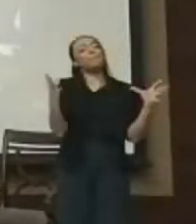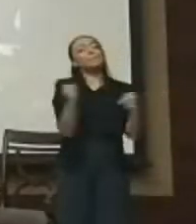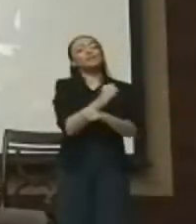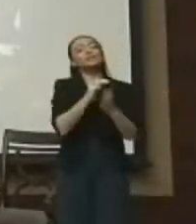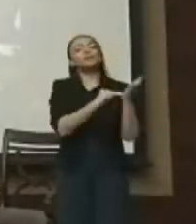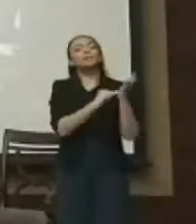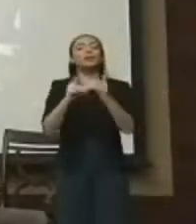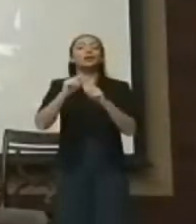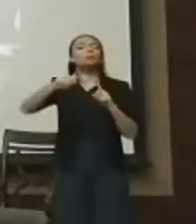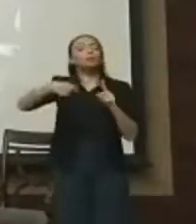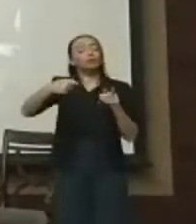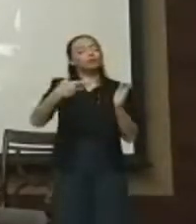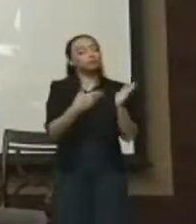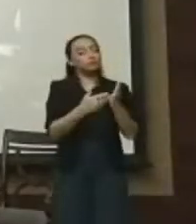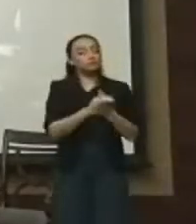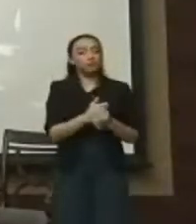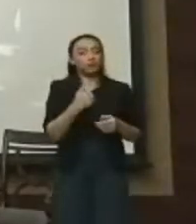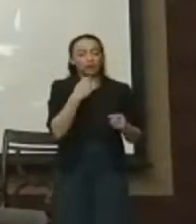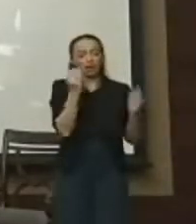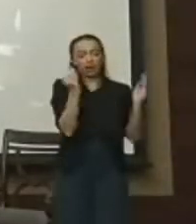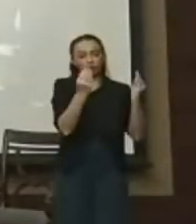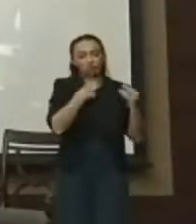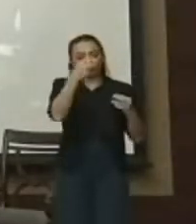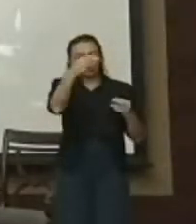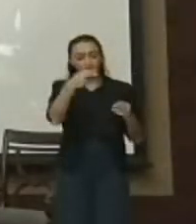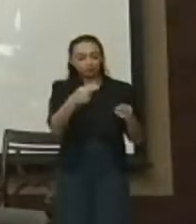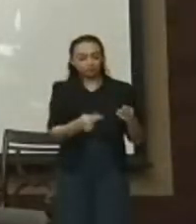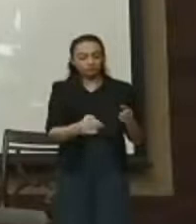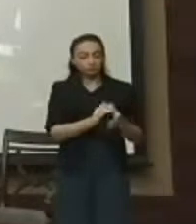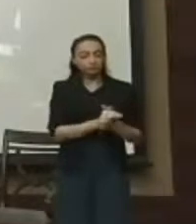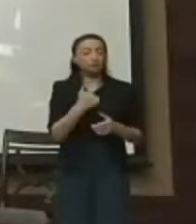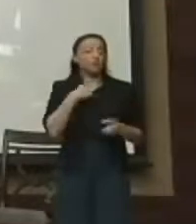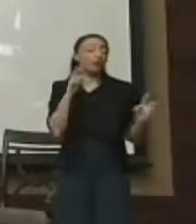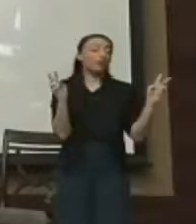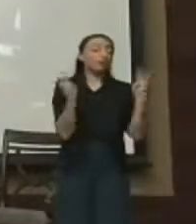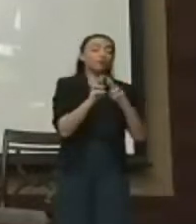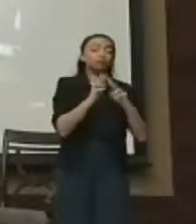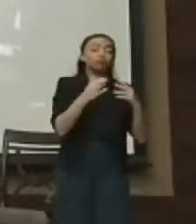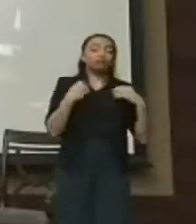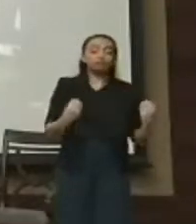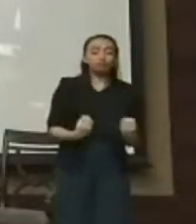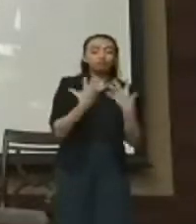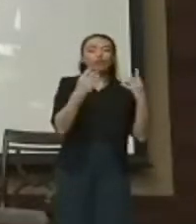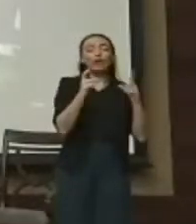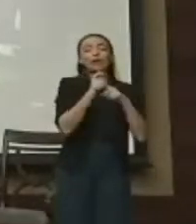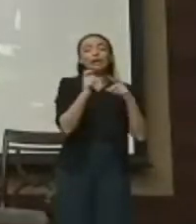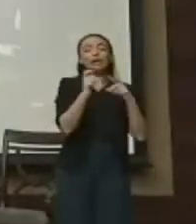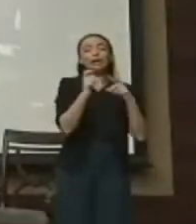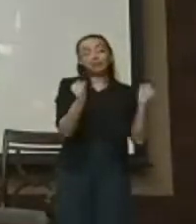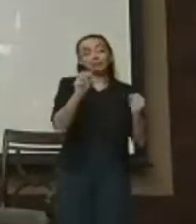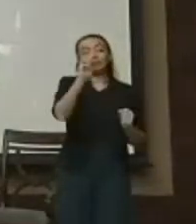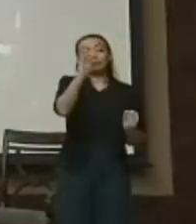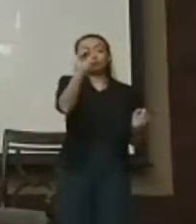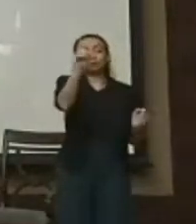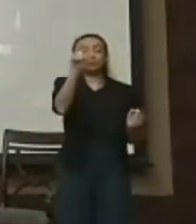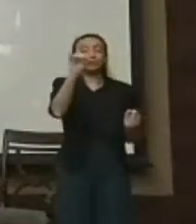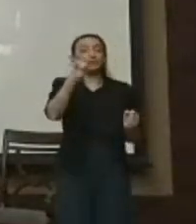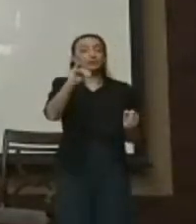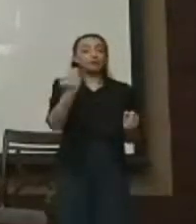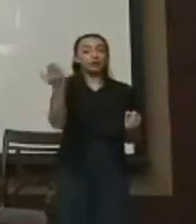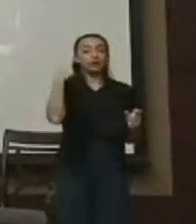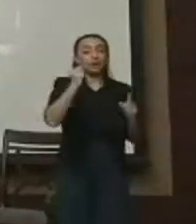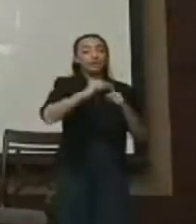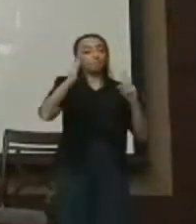I just name a few very quickly. We were very delighted that in December 2016,